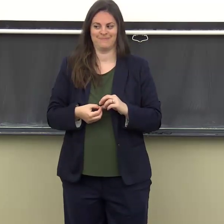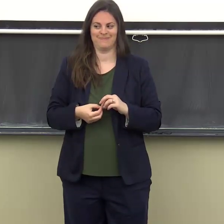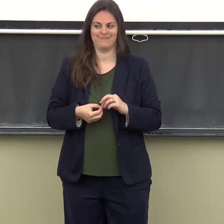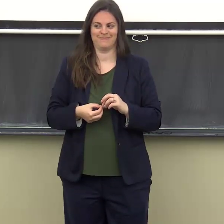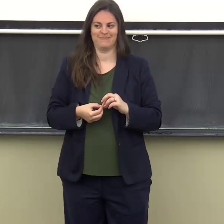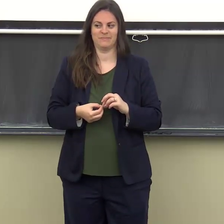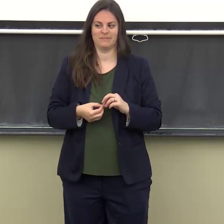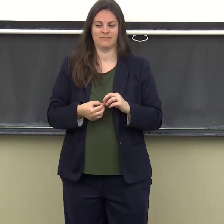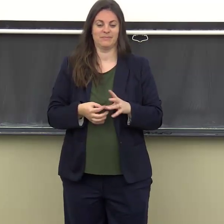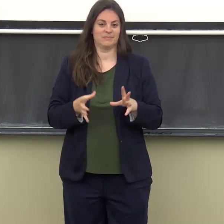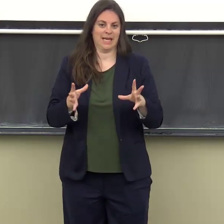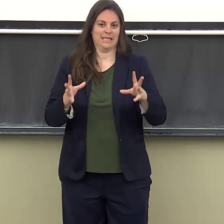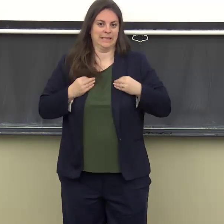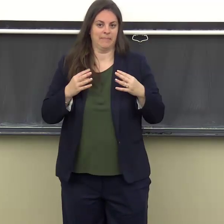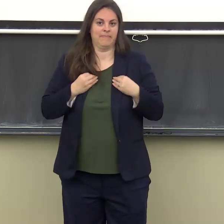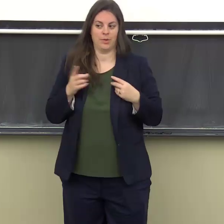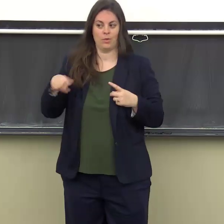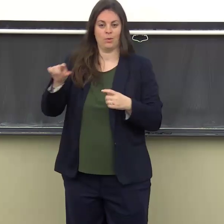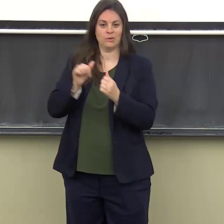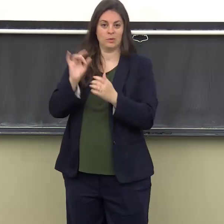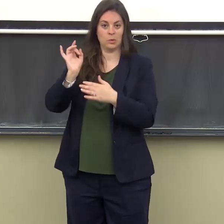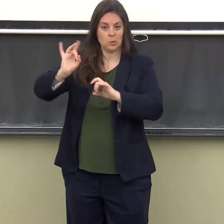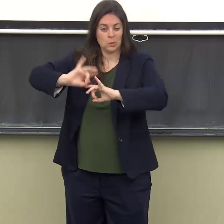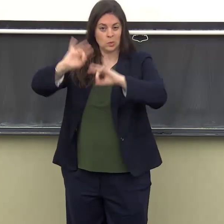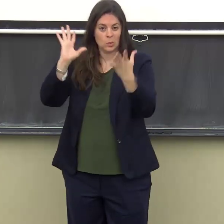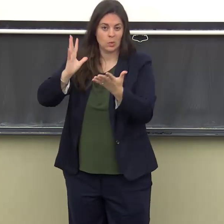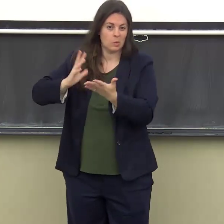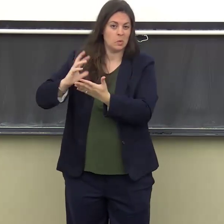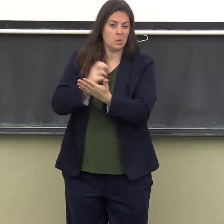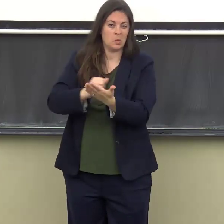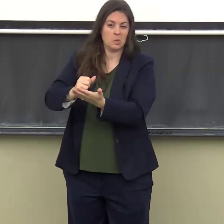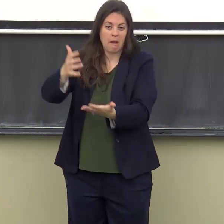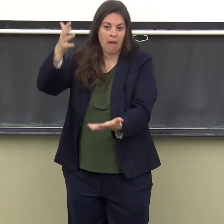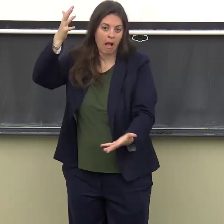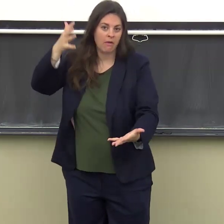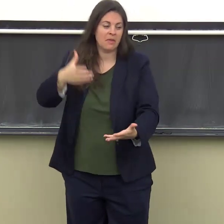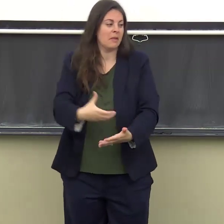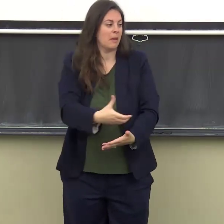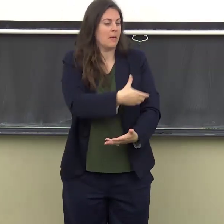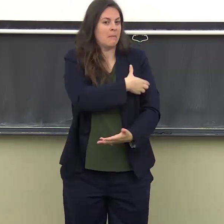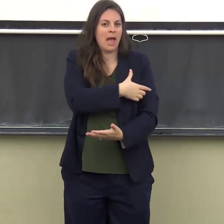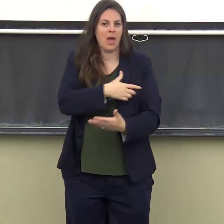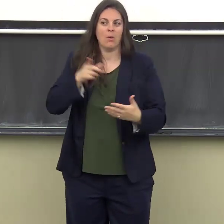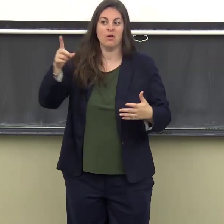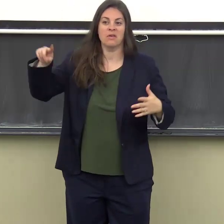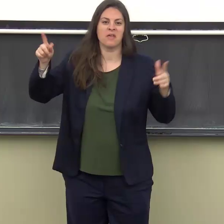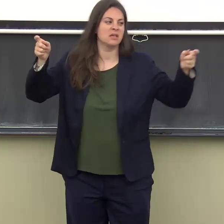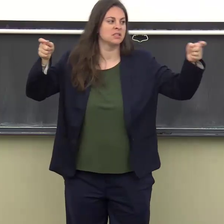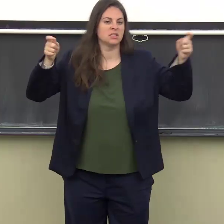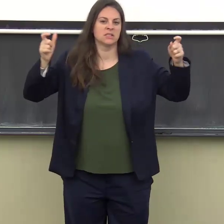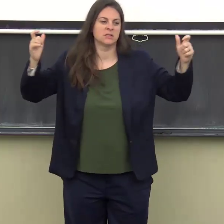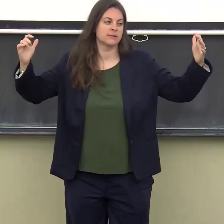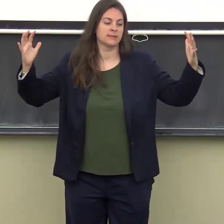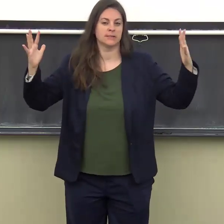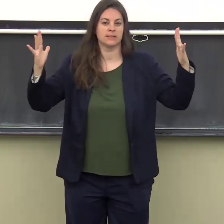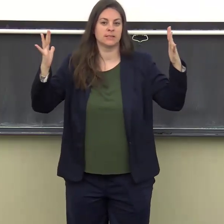extreme capital and extreme power to push everything back toward the middle, so everyone will remain scared and